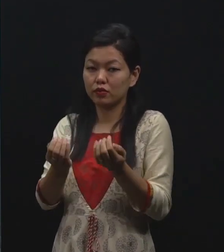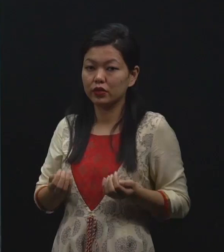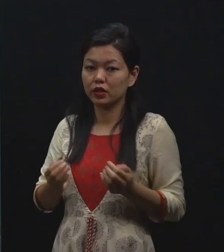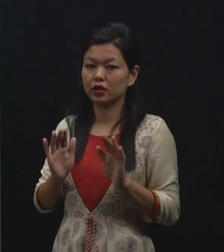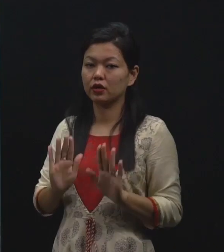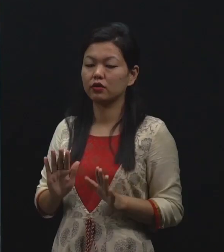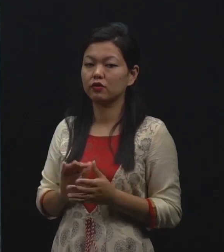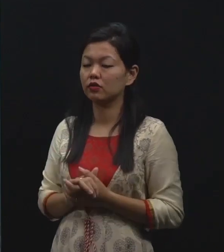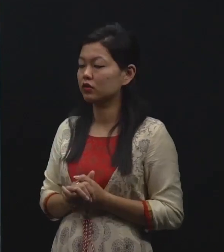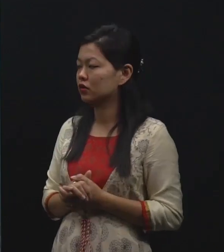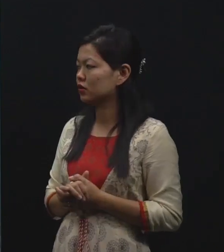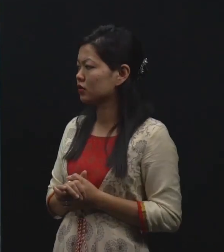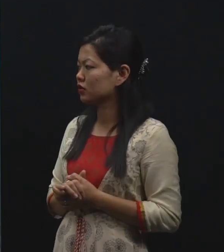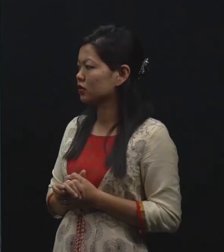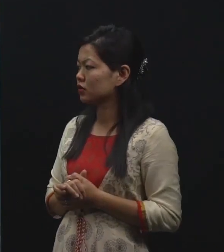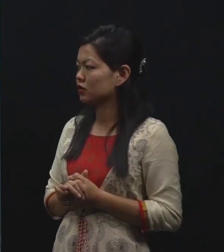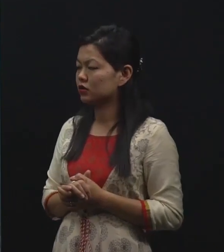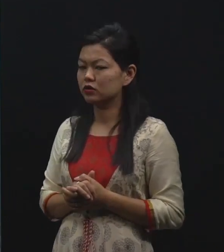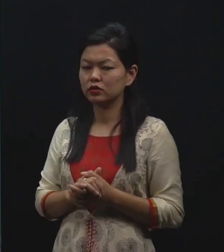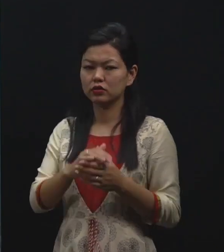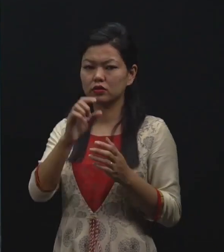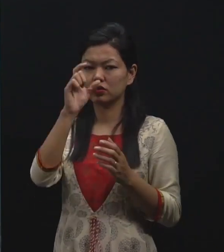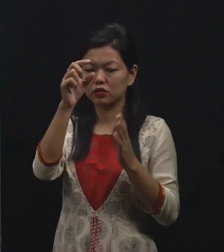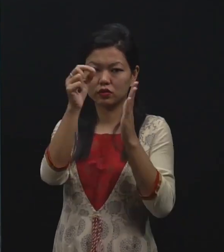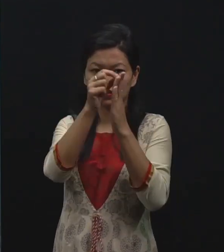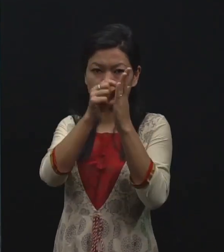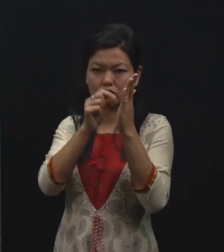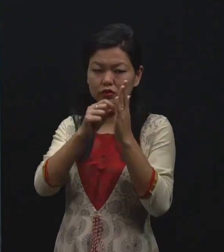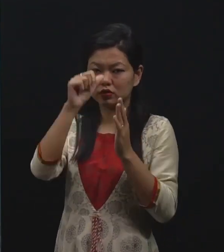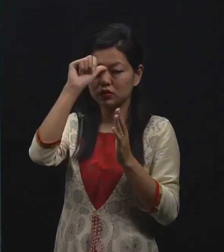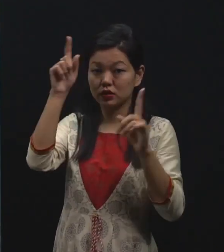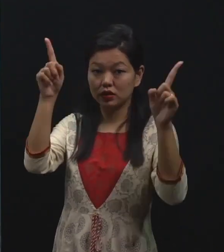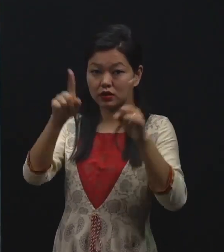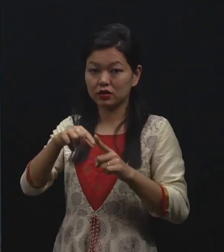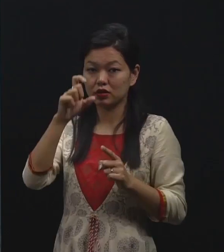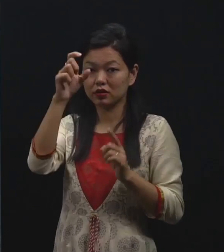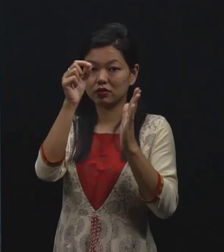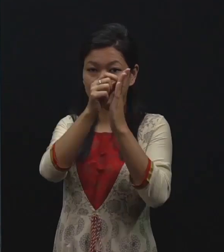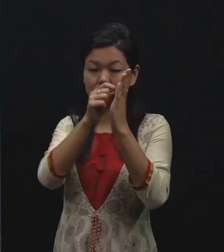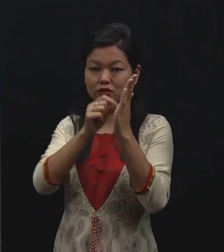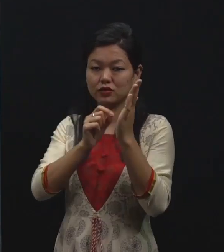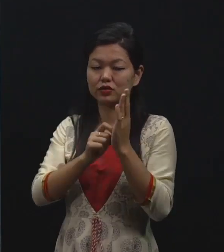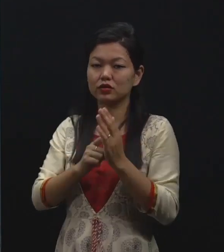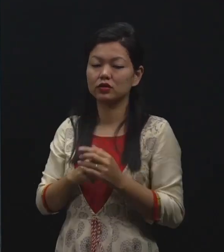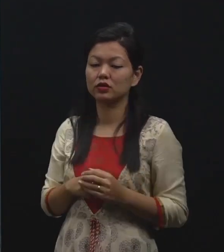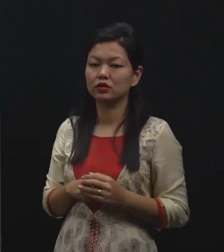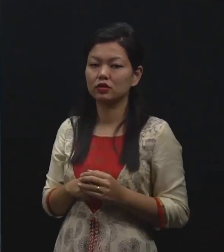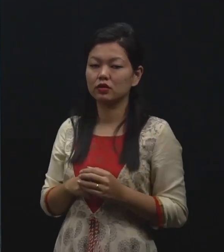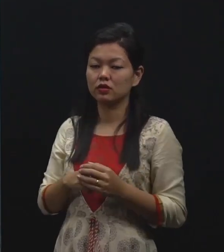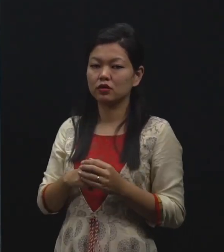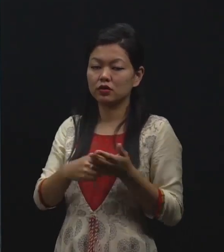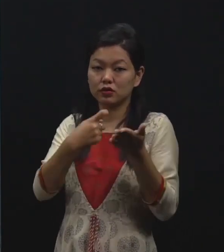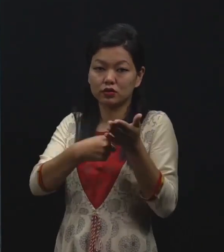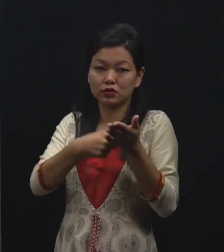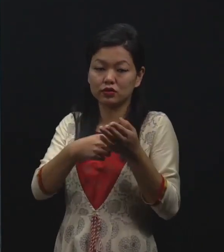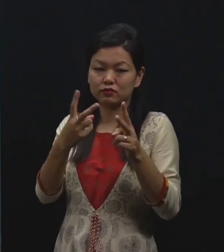where the constitution, okay, whatever lays in the constitution that are being guided,